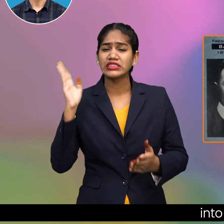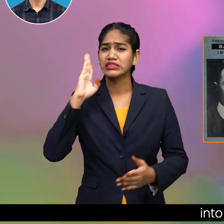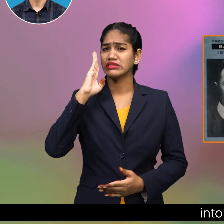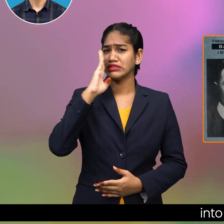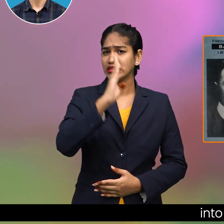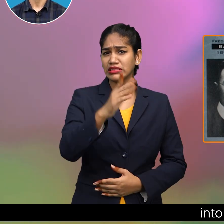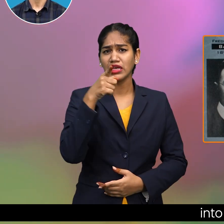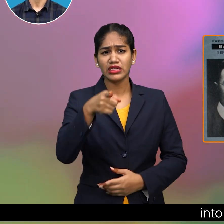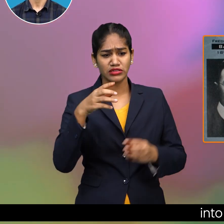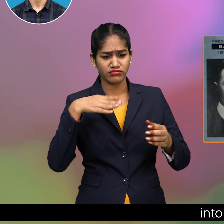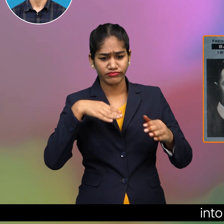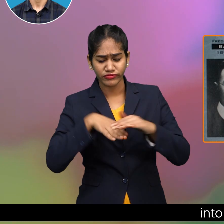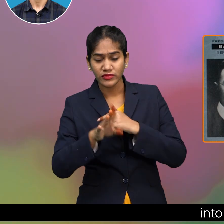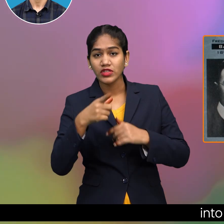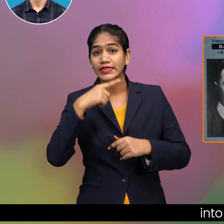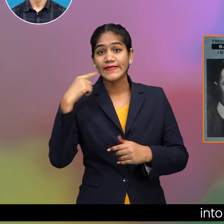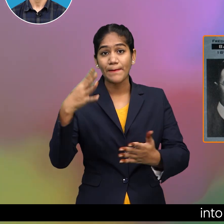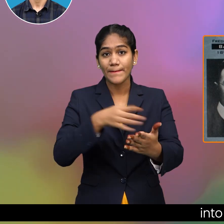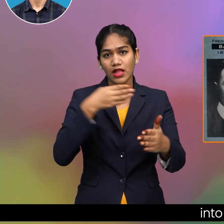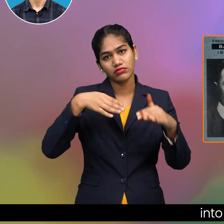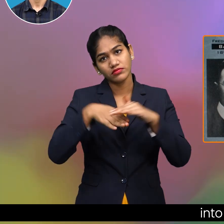into the blood.